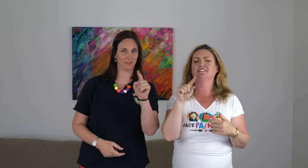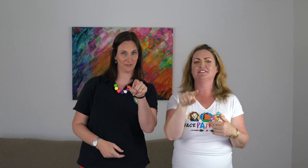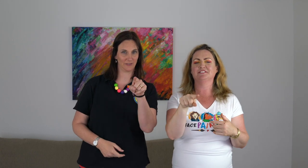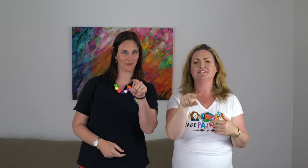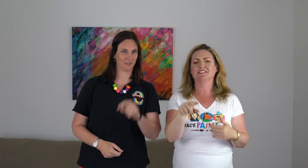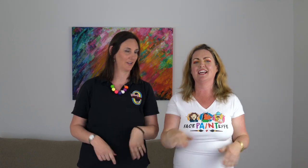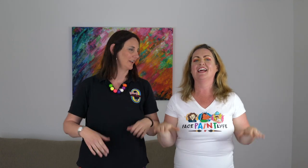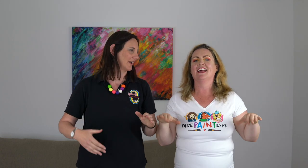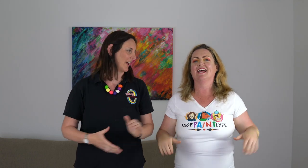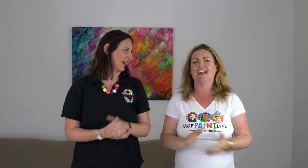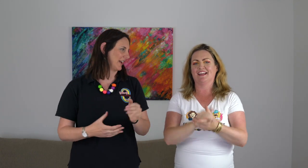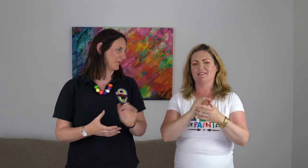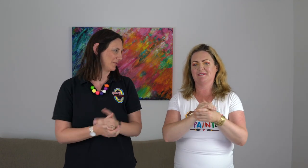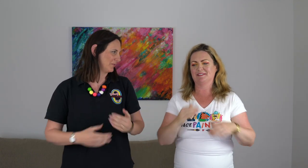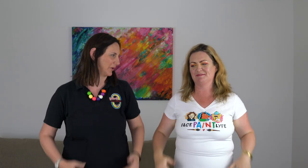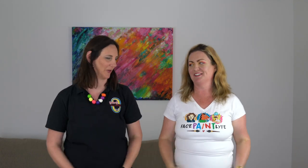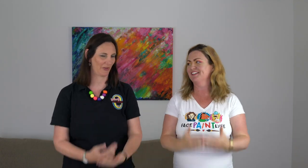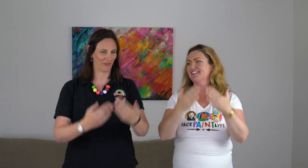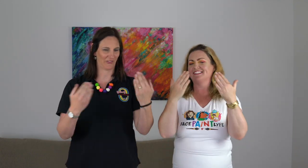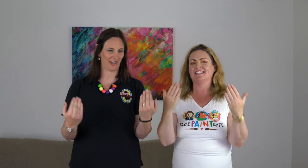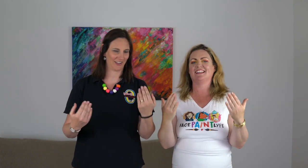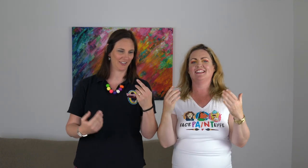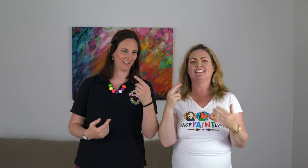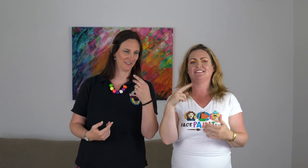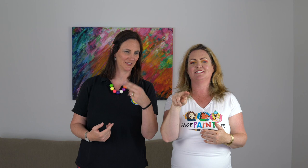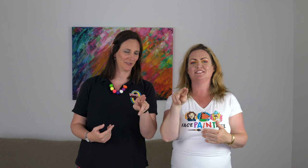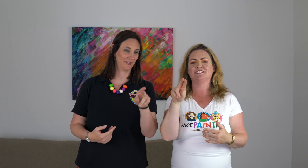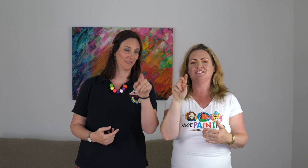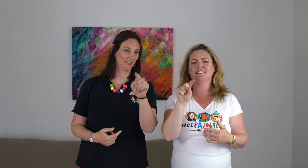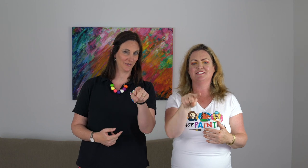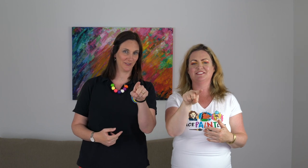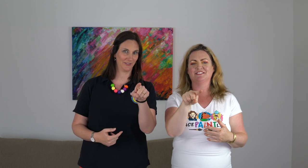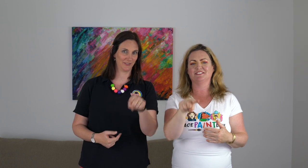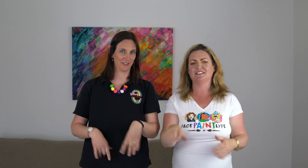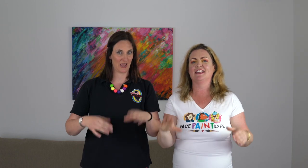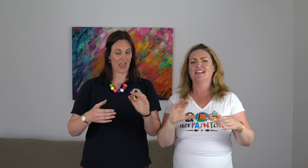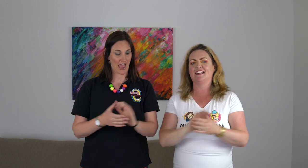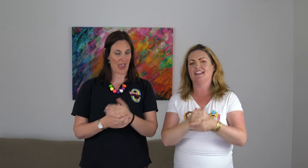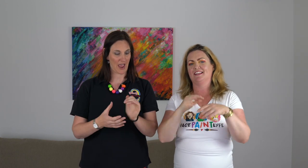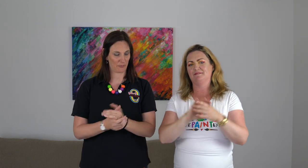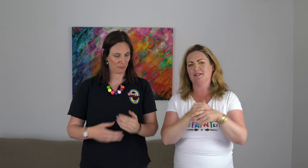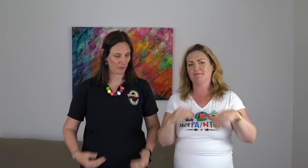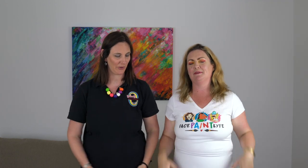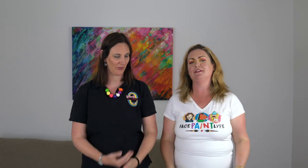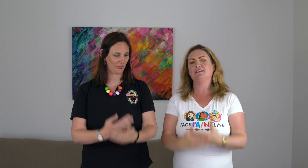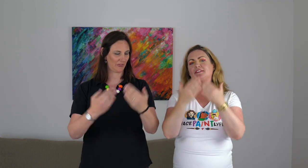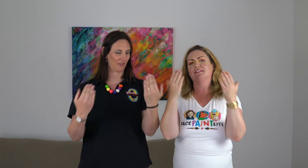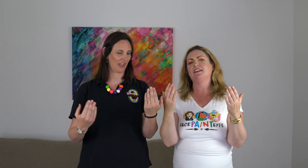you. Happy birthday to you. Happy